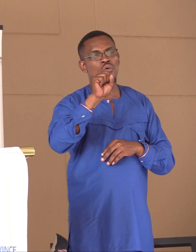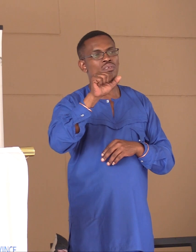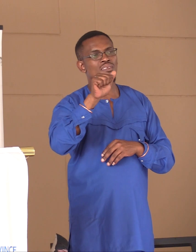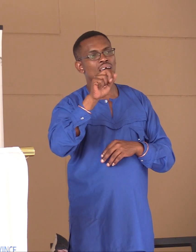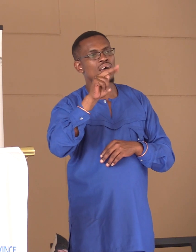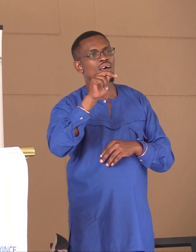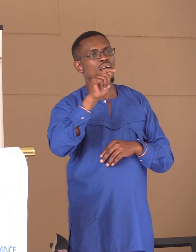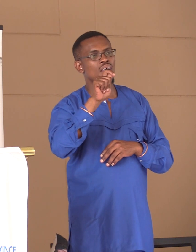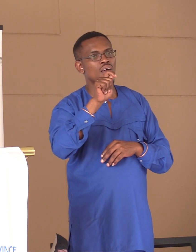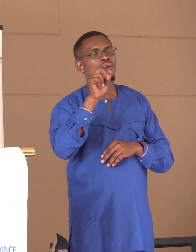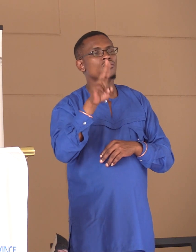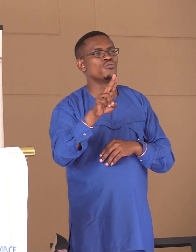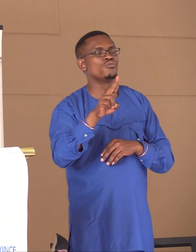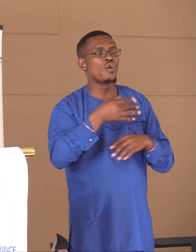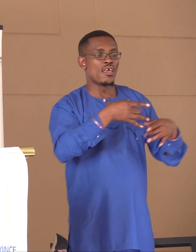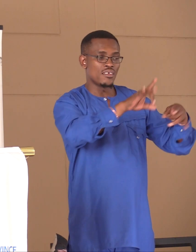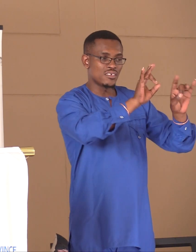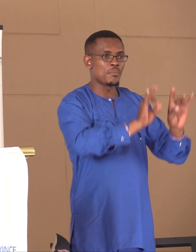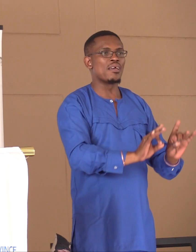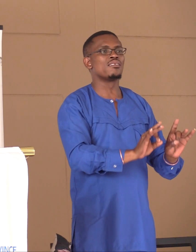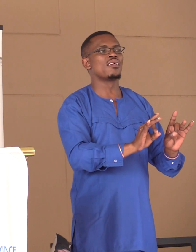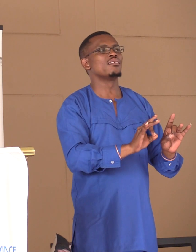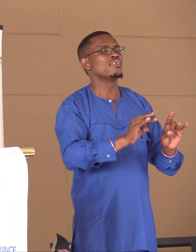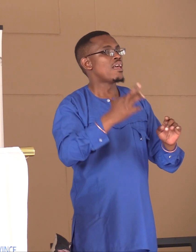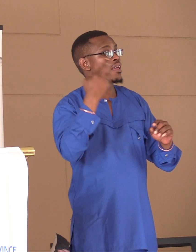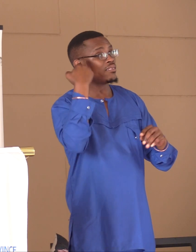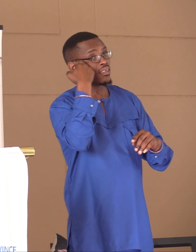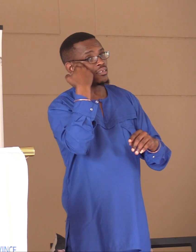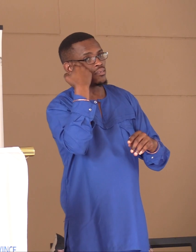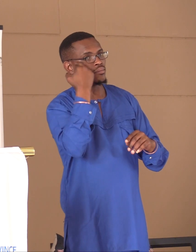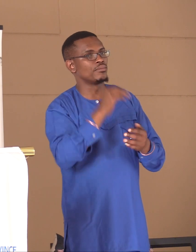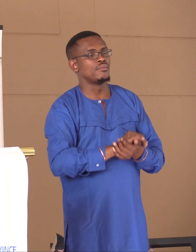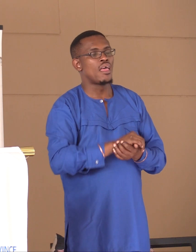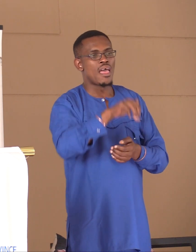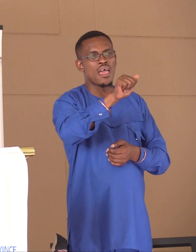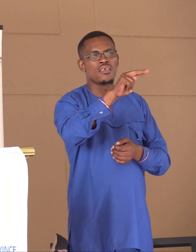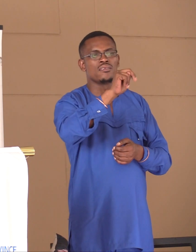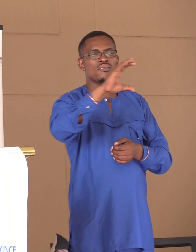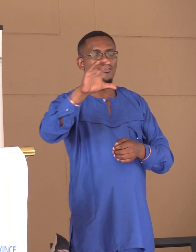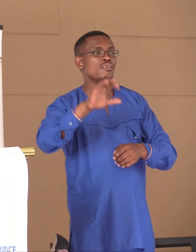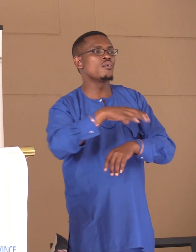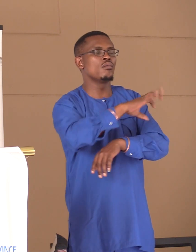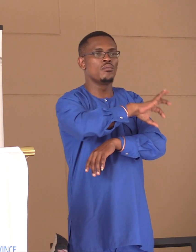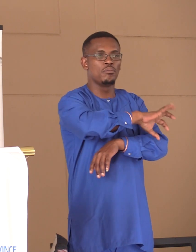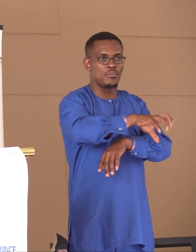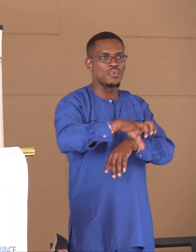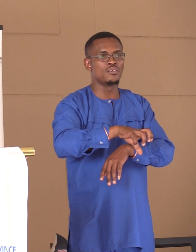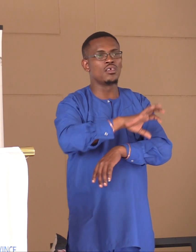Chairperson and Secretary, Satu Chairperson and Secretary, ANC Branch Chairperson and